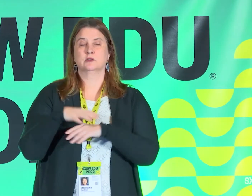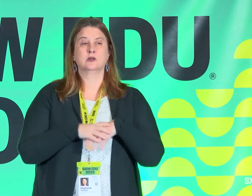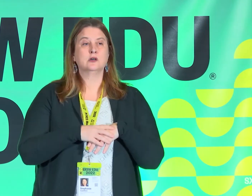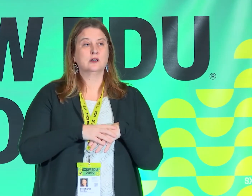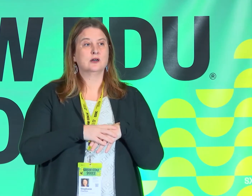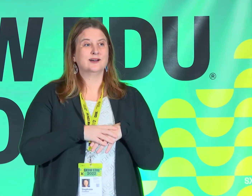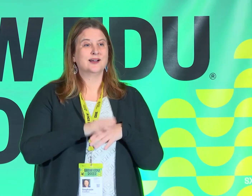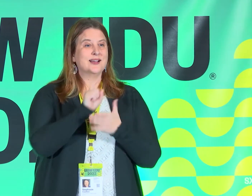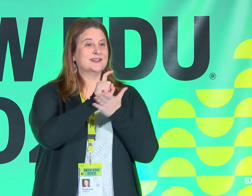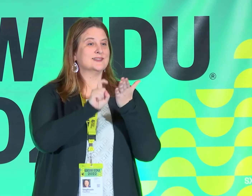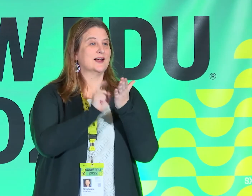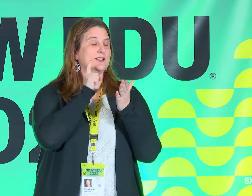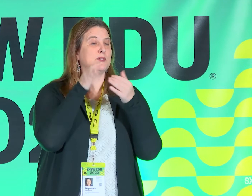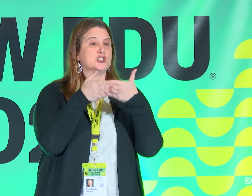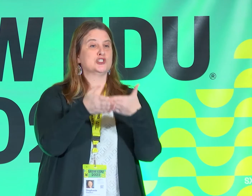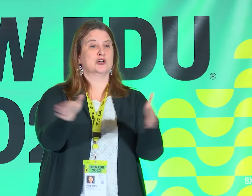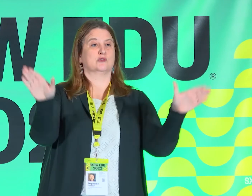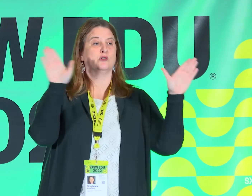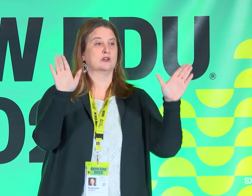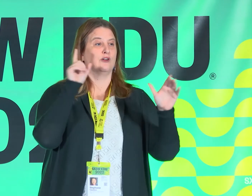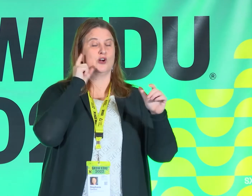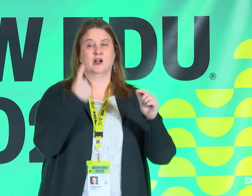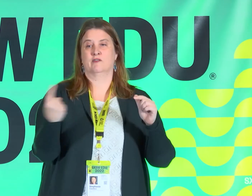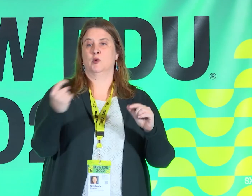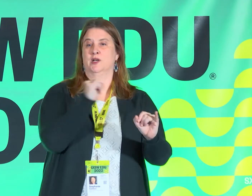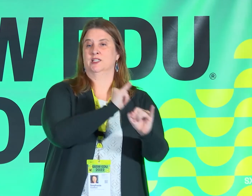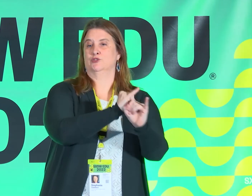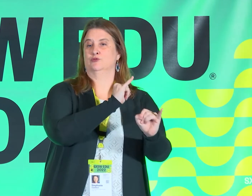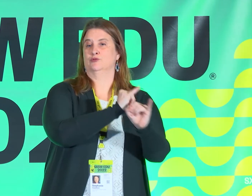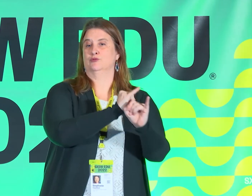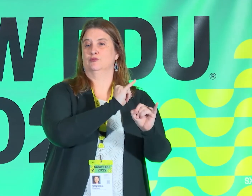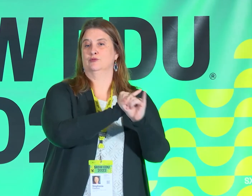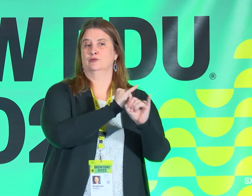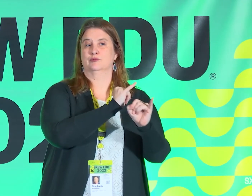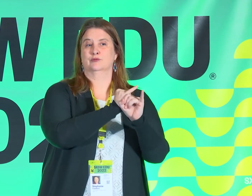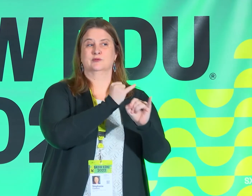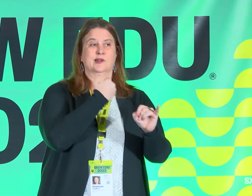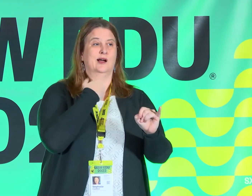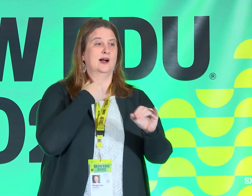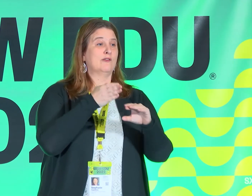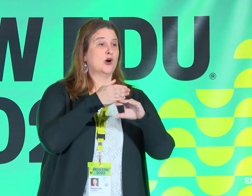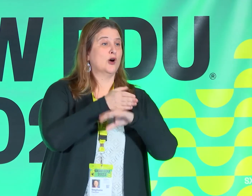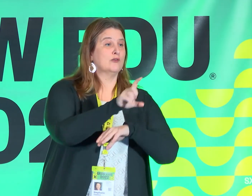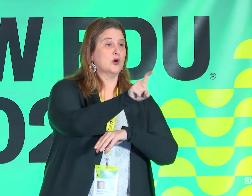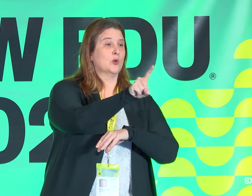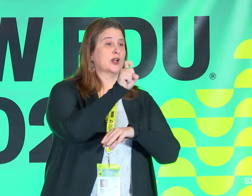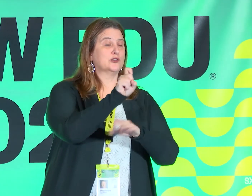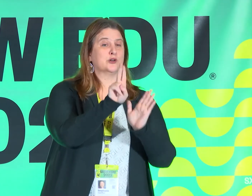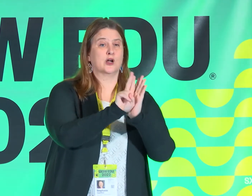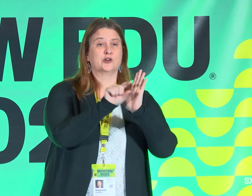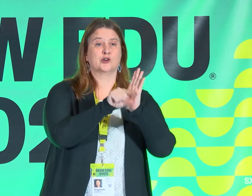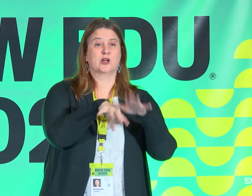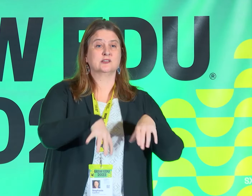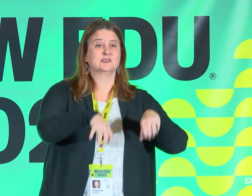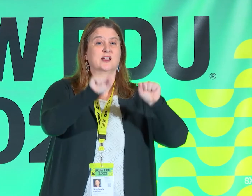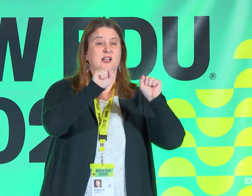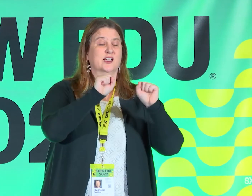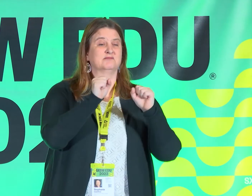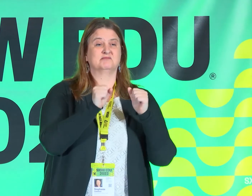in Education, is designed to be a general course for everyone on campus to be able to access. I have over 100